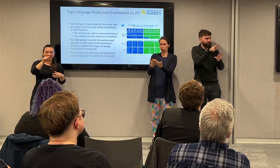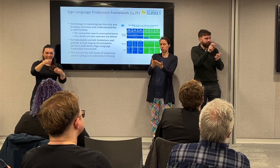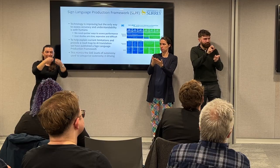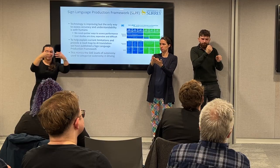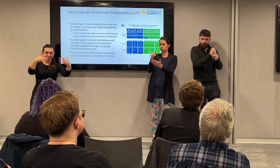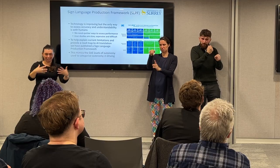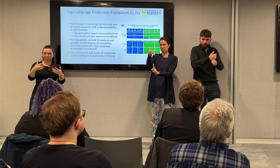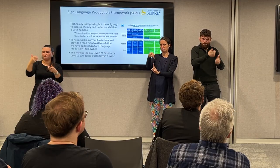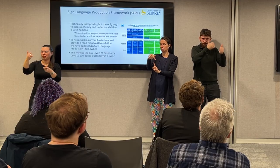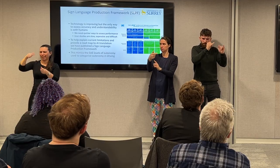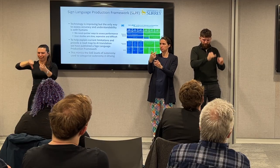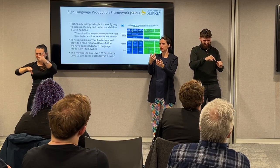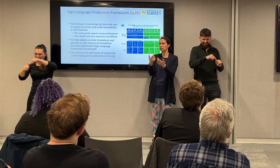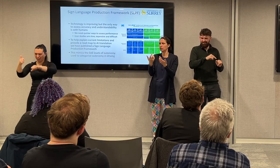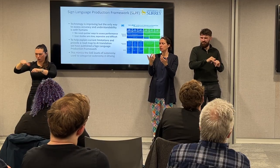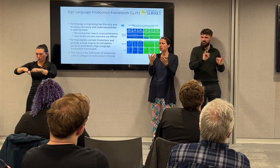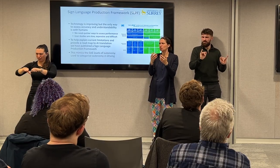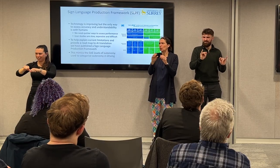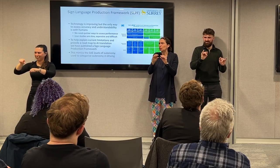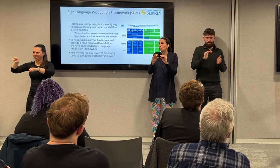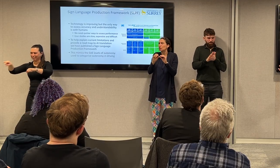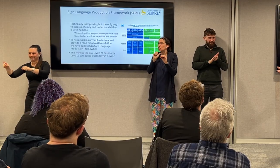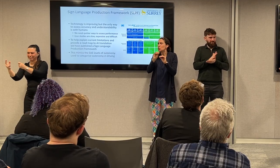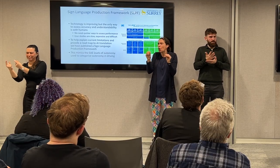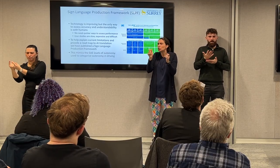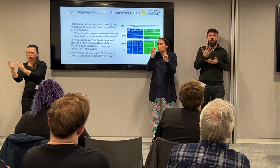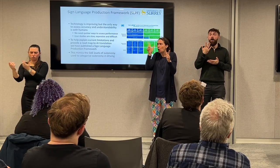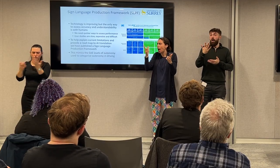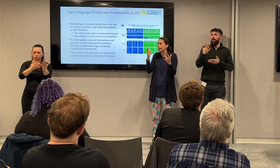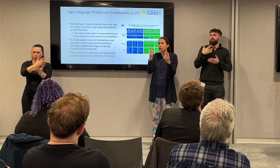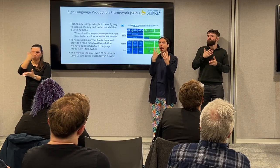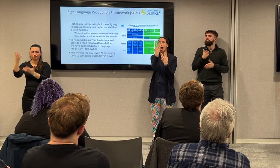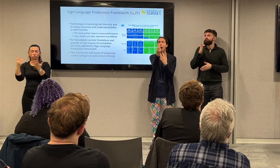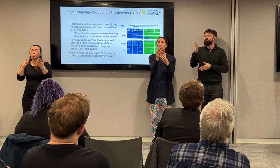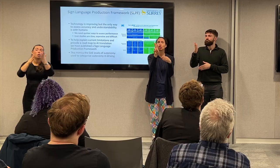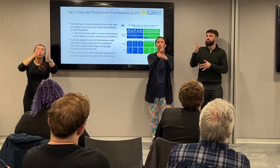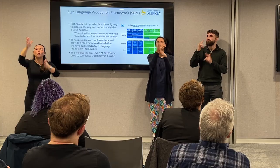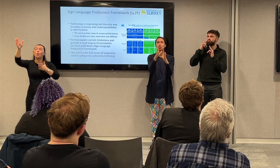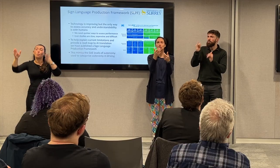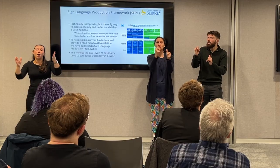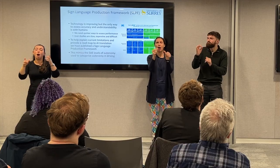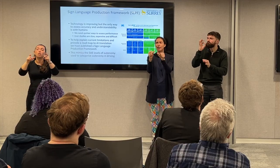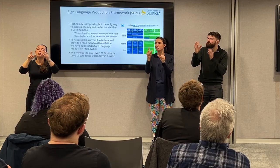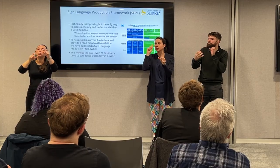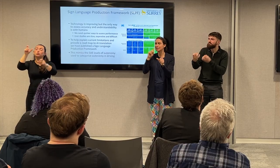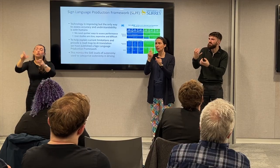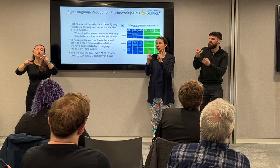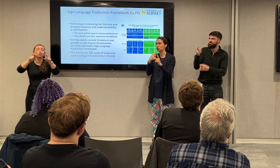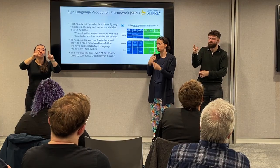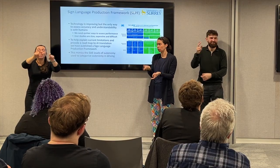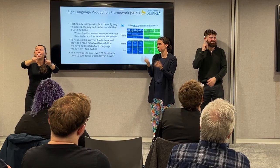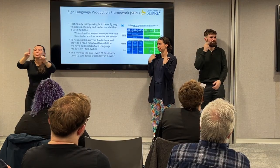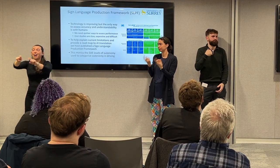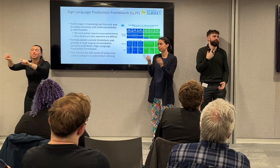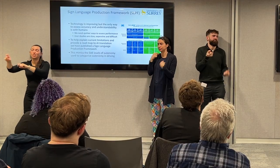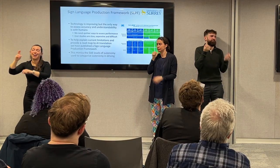production system is. So it's no wonder that when we then go out to do the user trials, the deaf participants go, "I can't understand a word of it,"